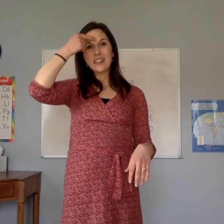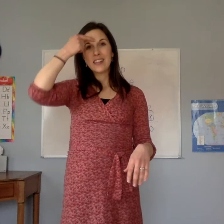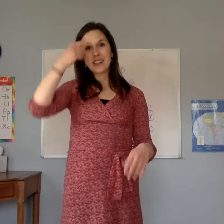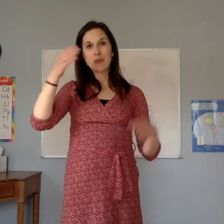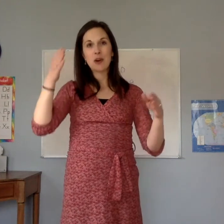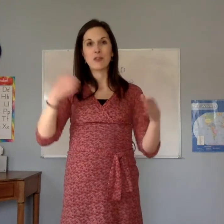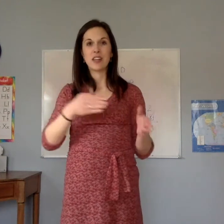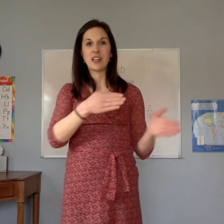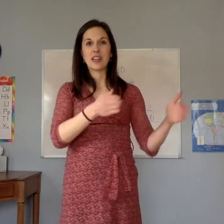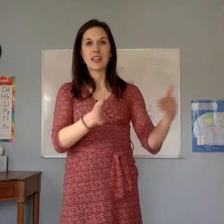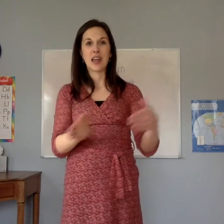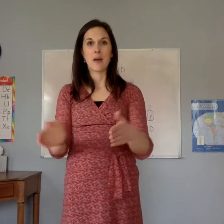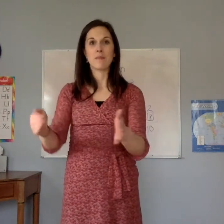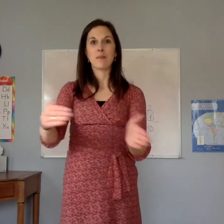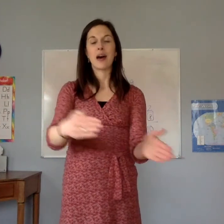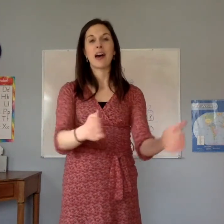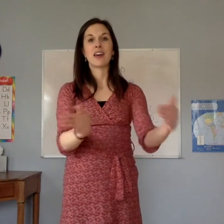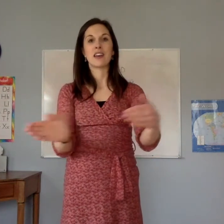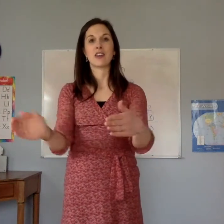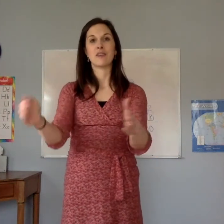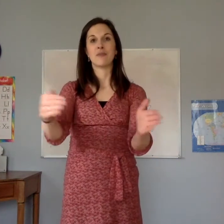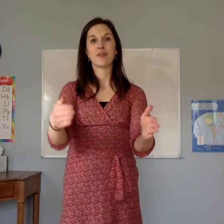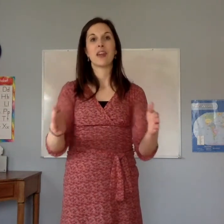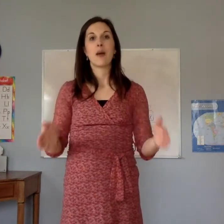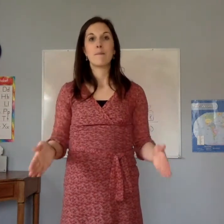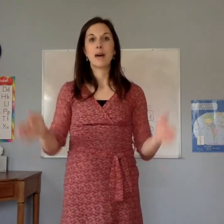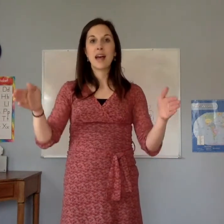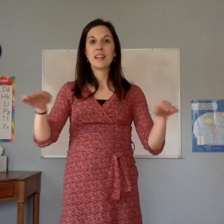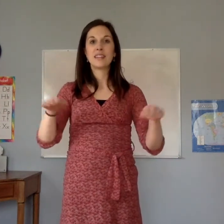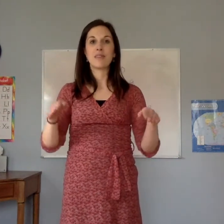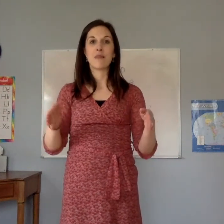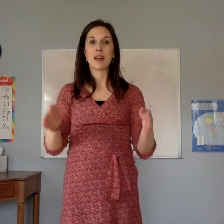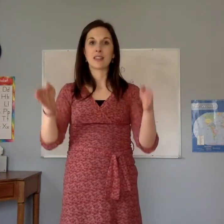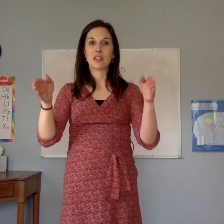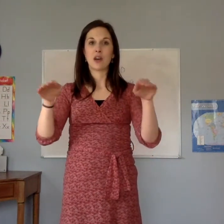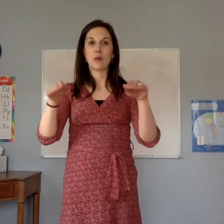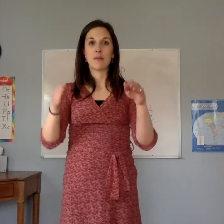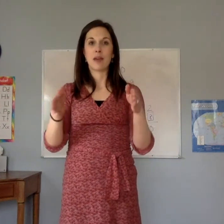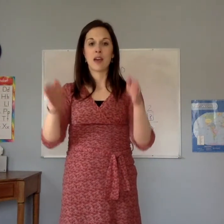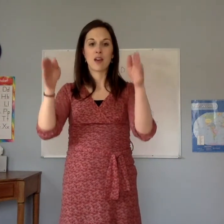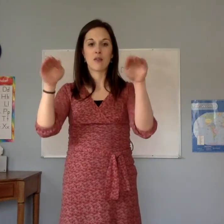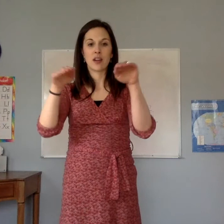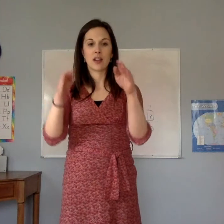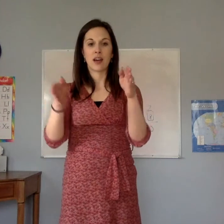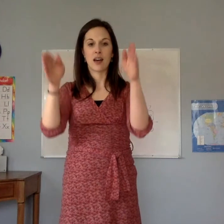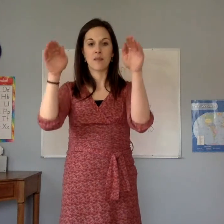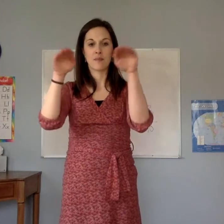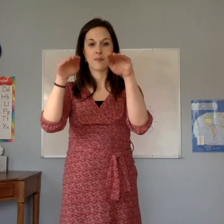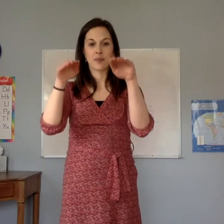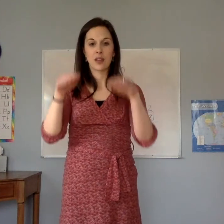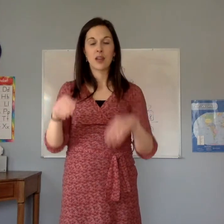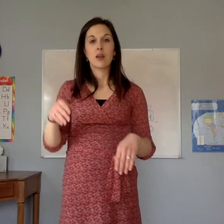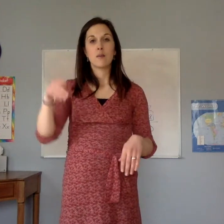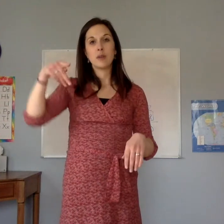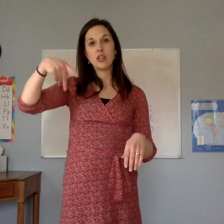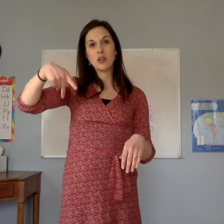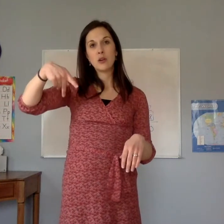India's Mauryan Empire. Mayans of Mesoamerica.